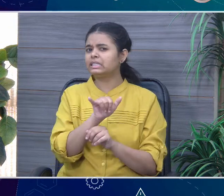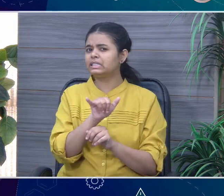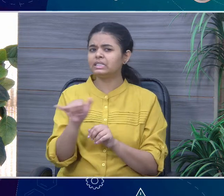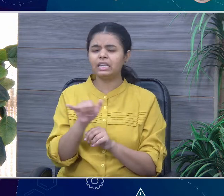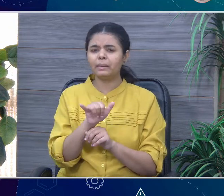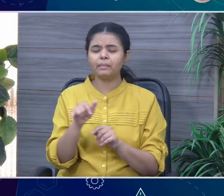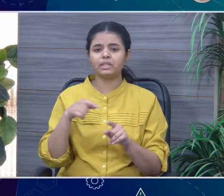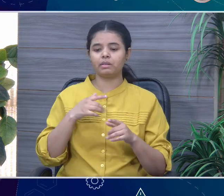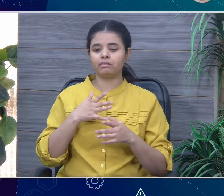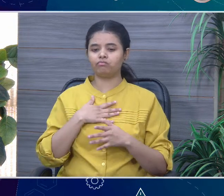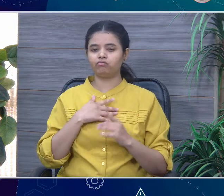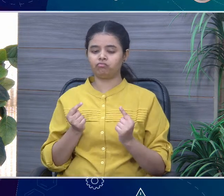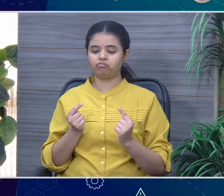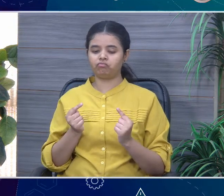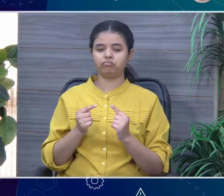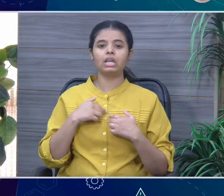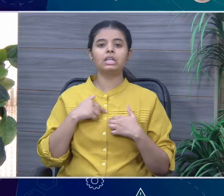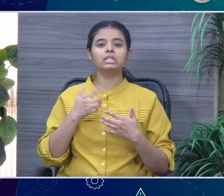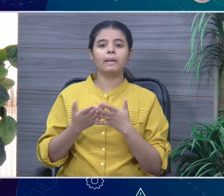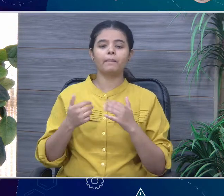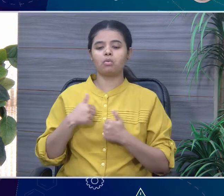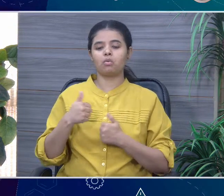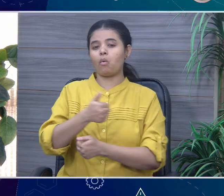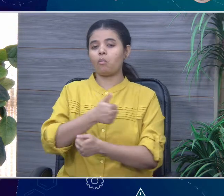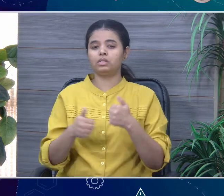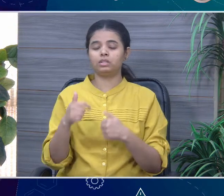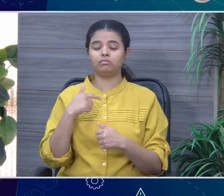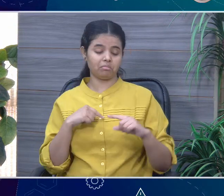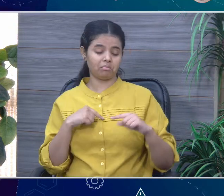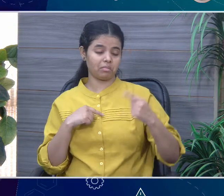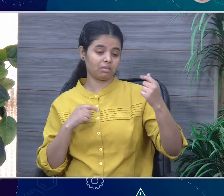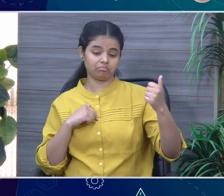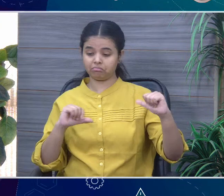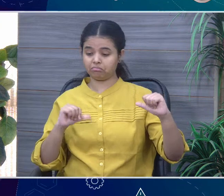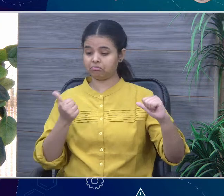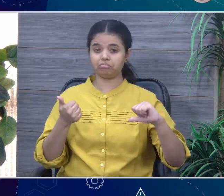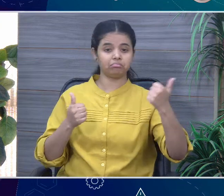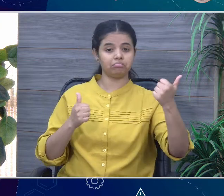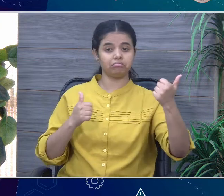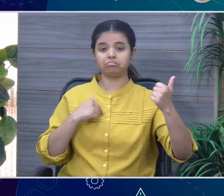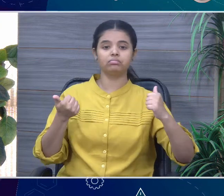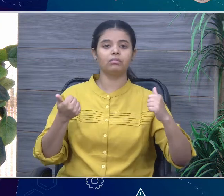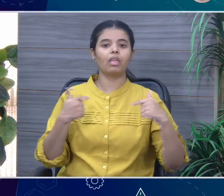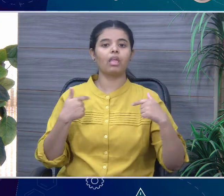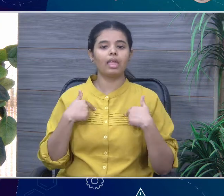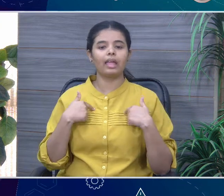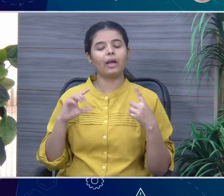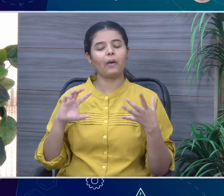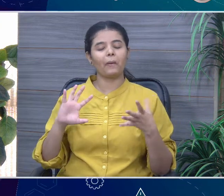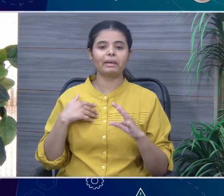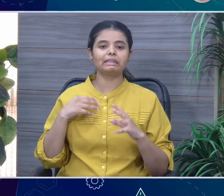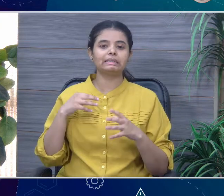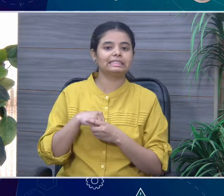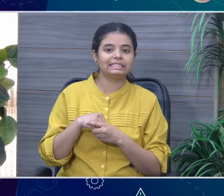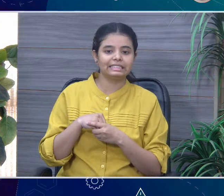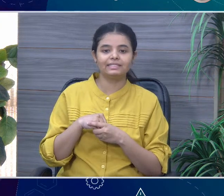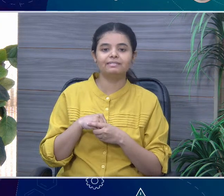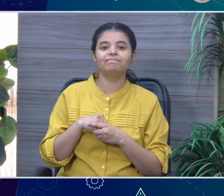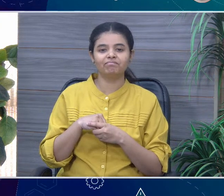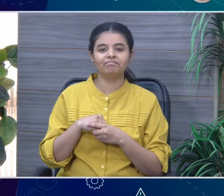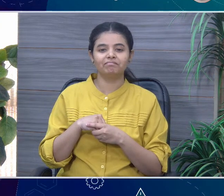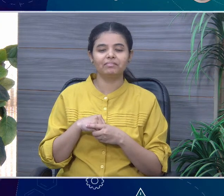in a competition. I also have, you also have the same thing. No, I have it better, you have it less than me. So they'll enter into that kind